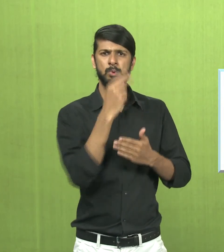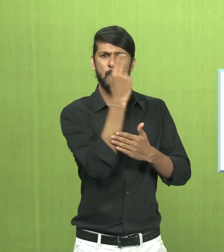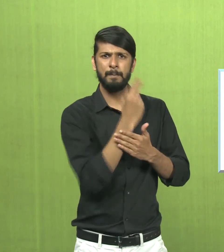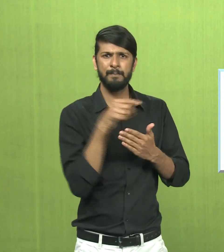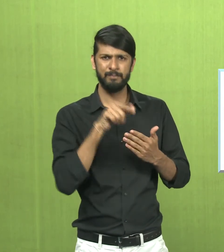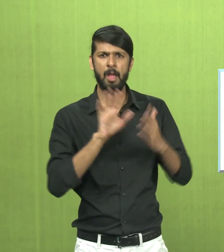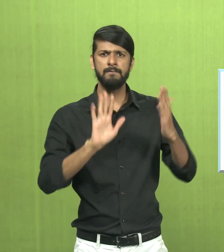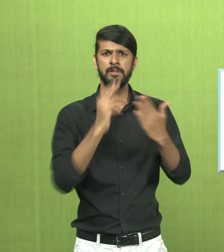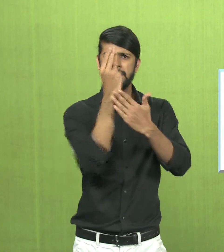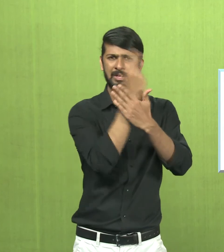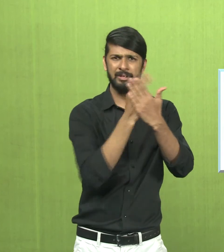The painting is flat,